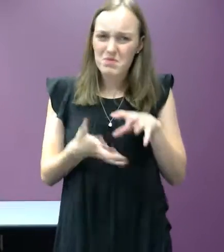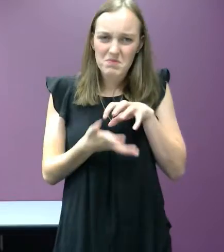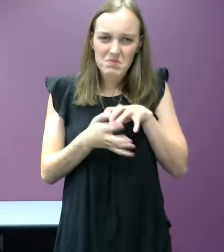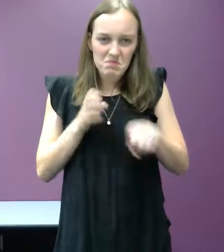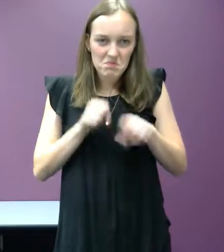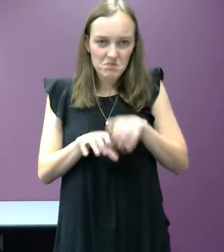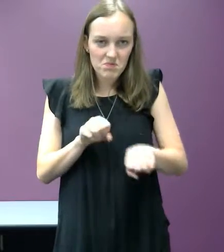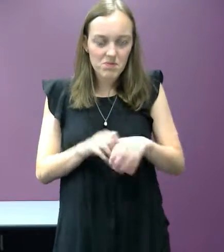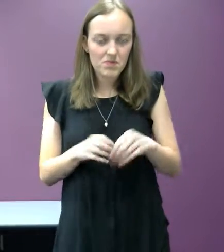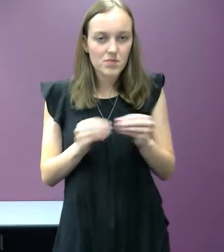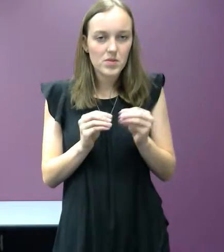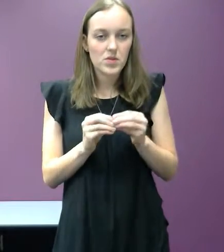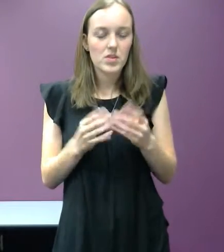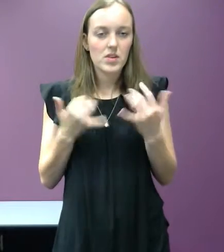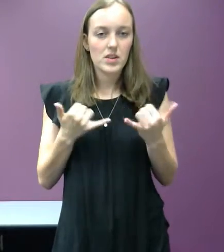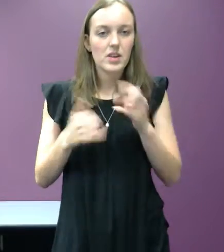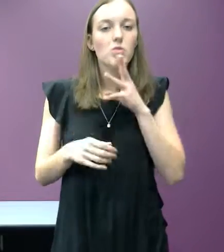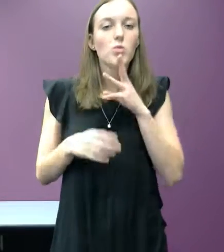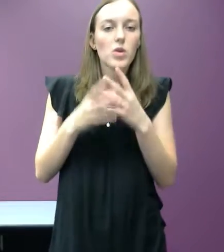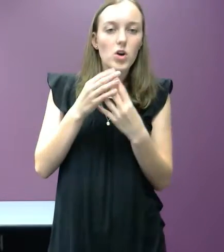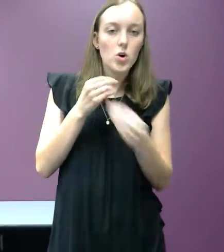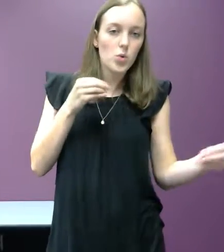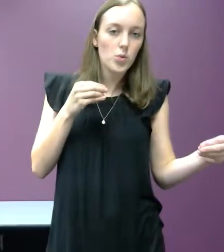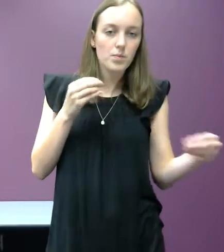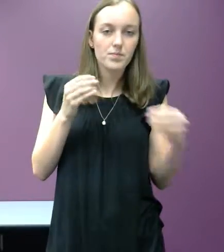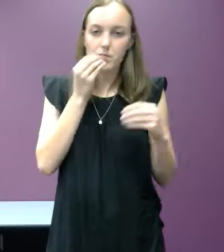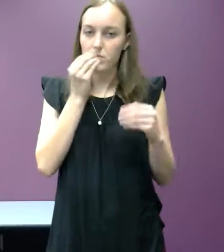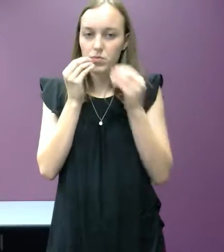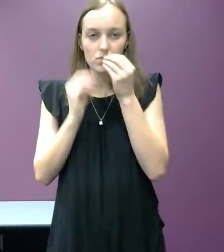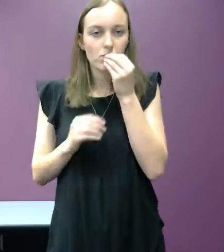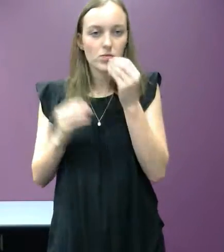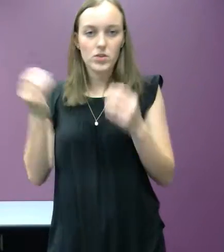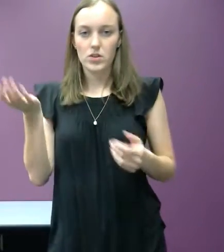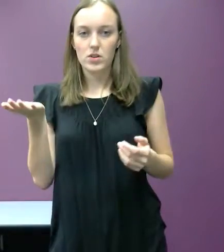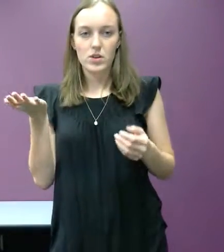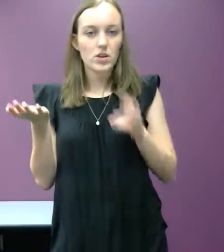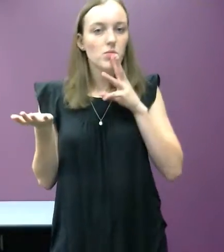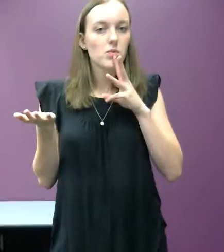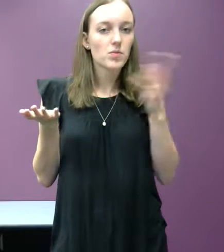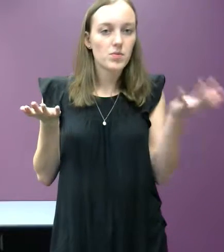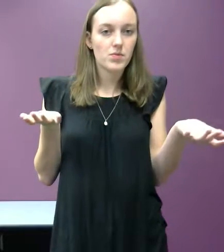just water is removed from the food at that point. So then